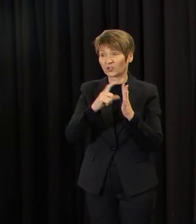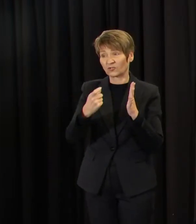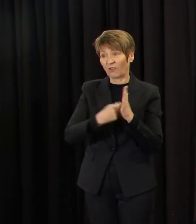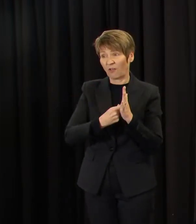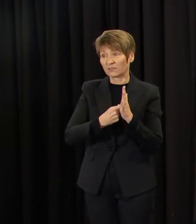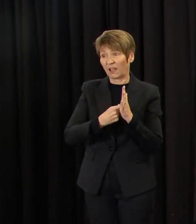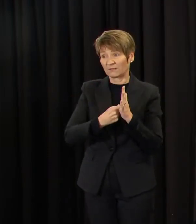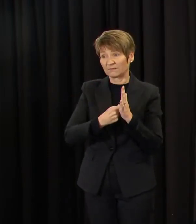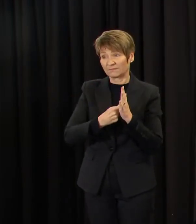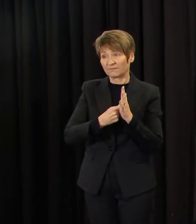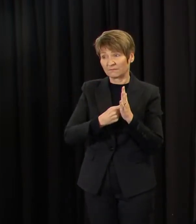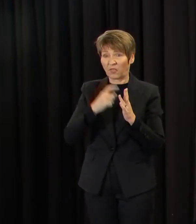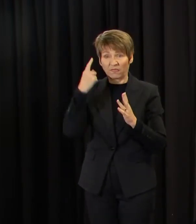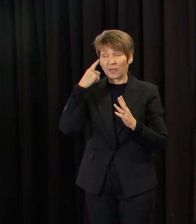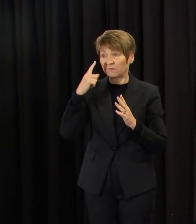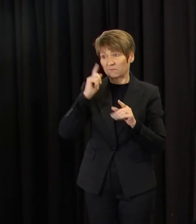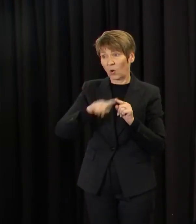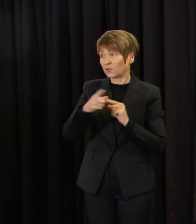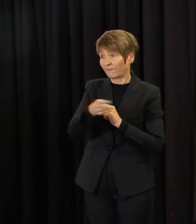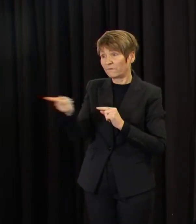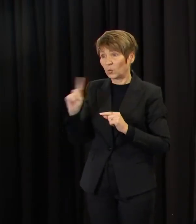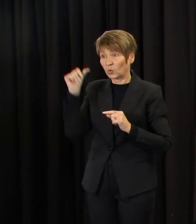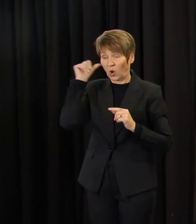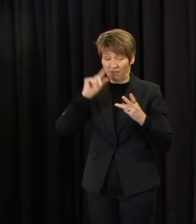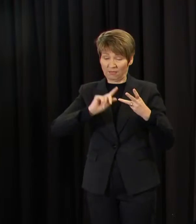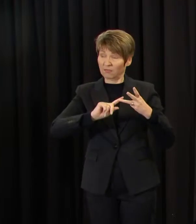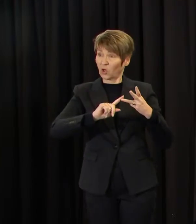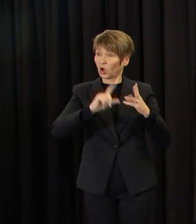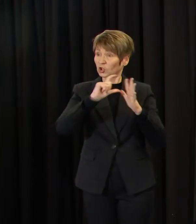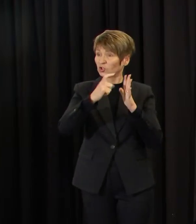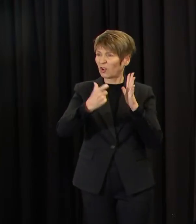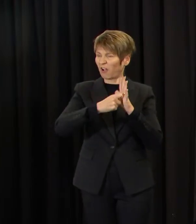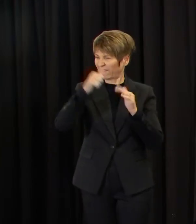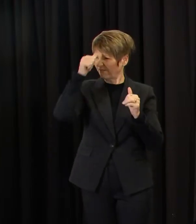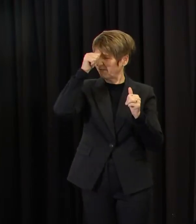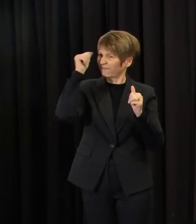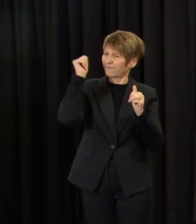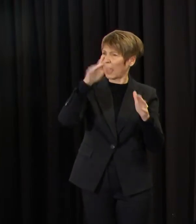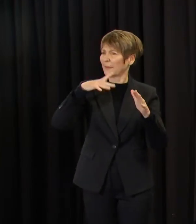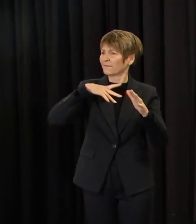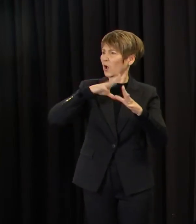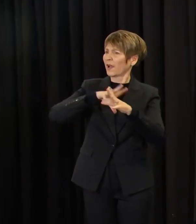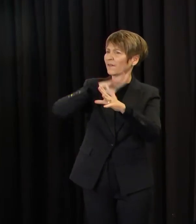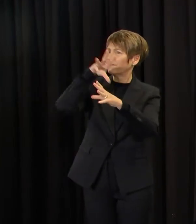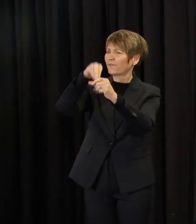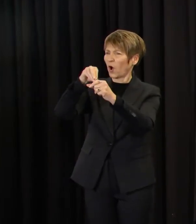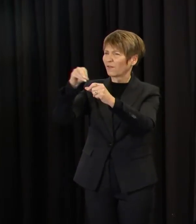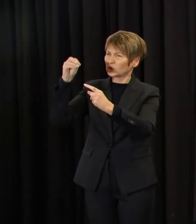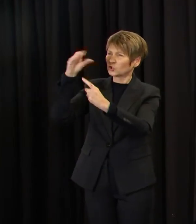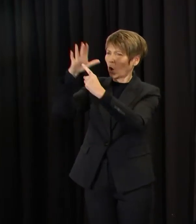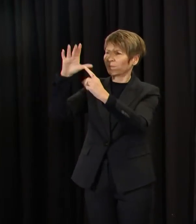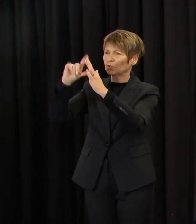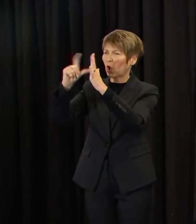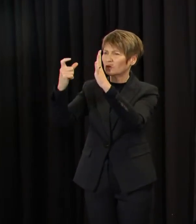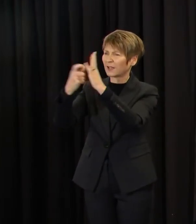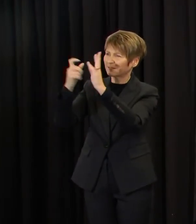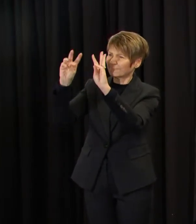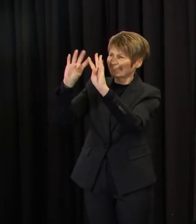in his role as a former head of the AMA, but also someone who's doing just an amazing job at his clinic,